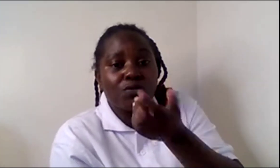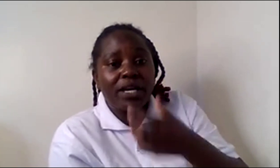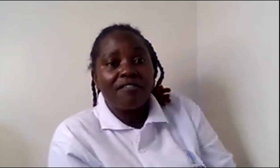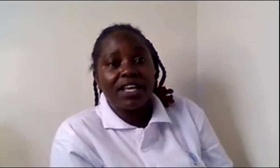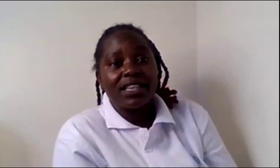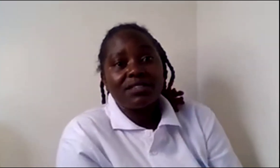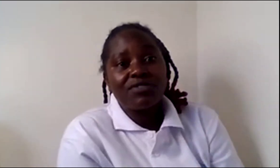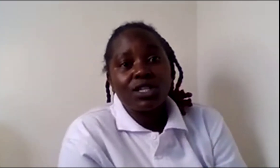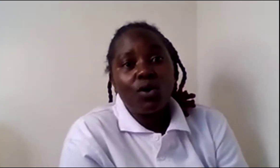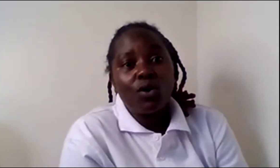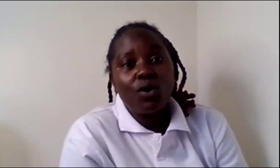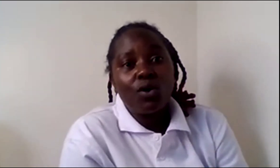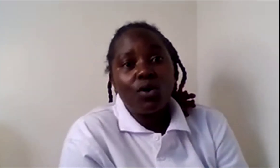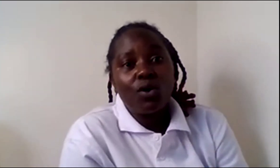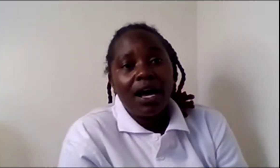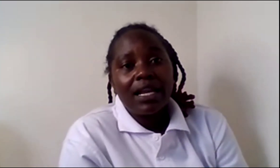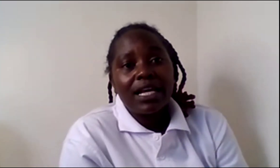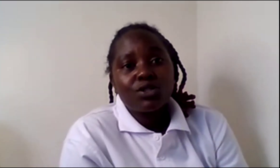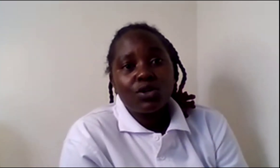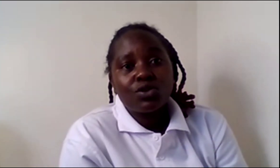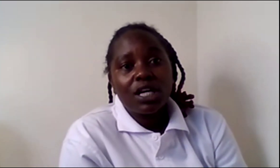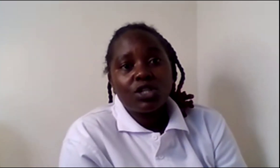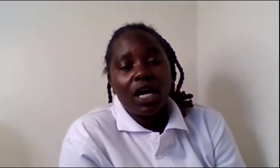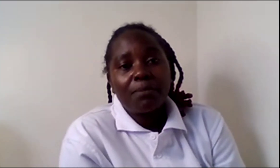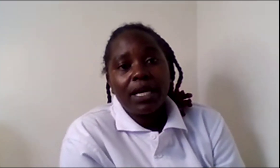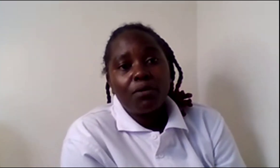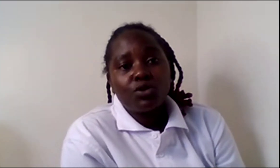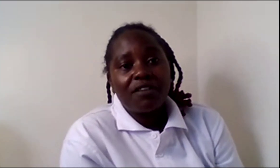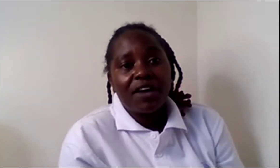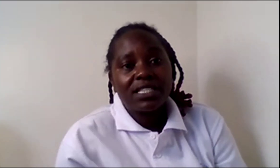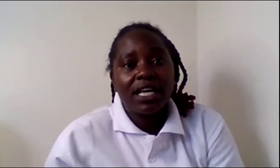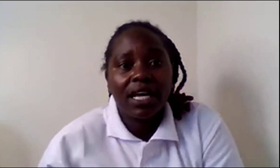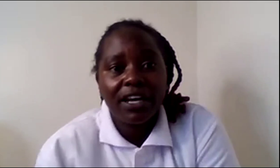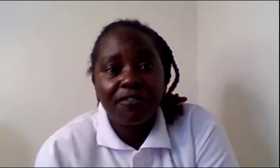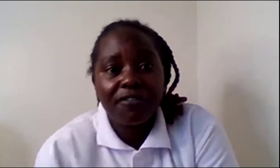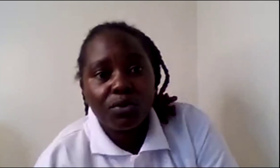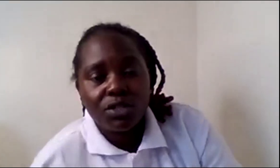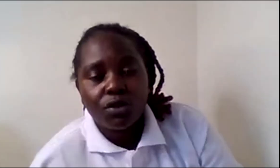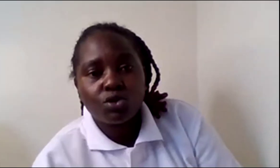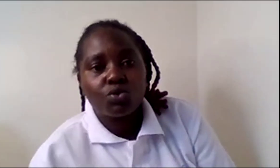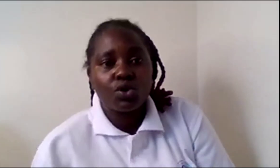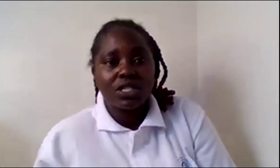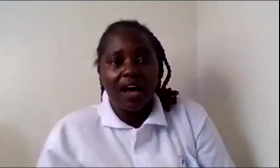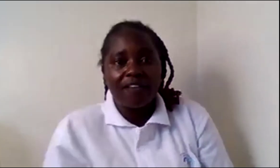be having these physical lessons so that you can be able to advise the deaf youth, those who do not have